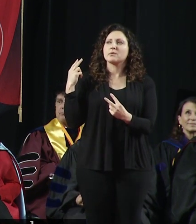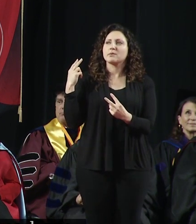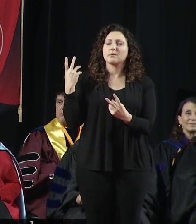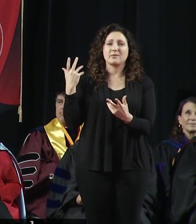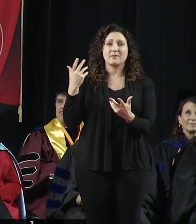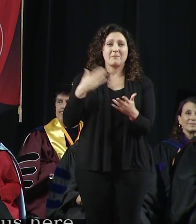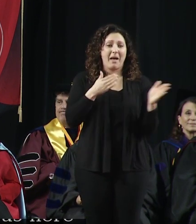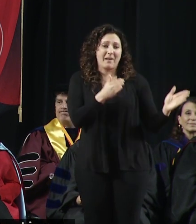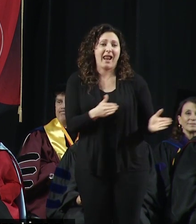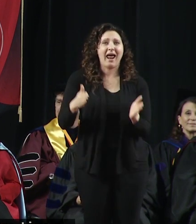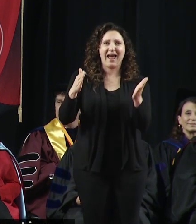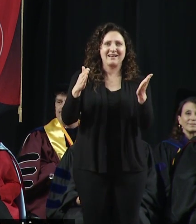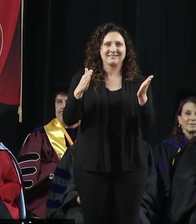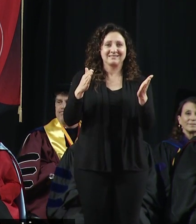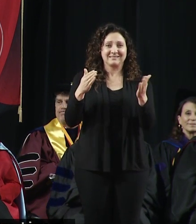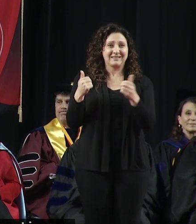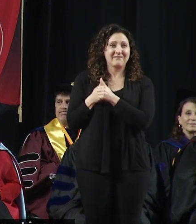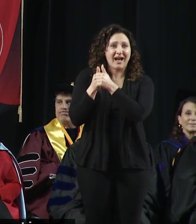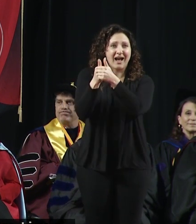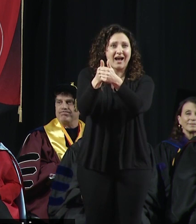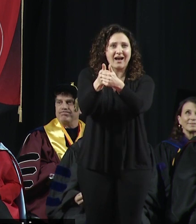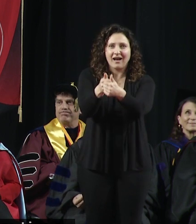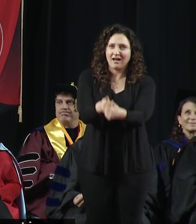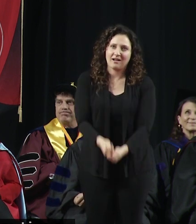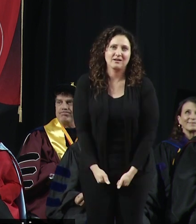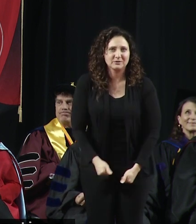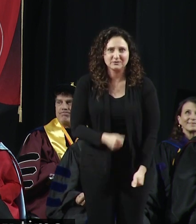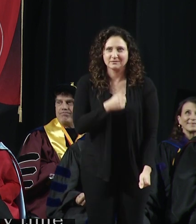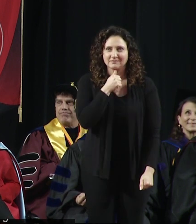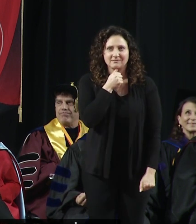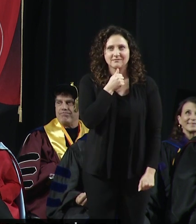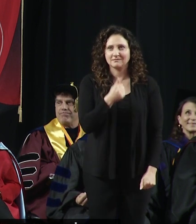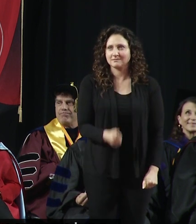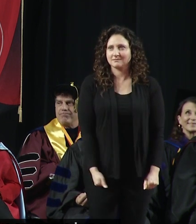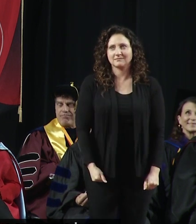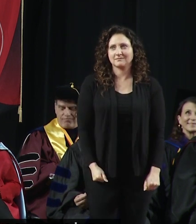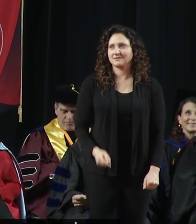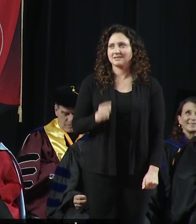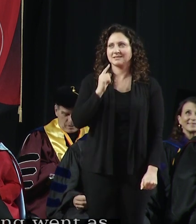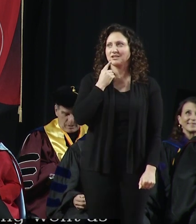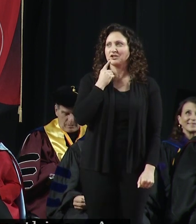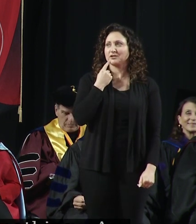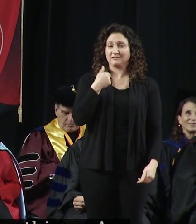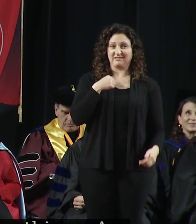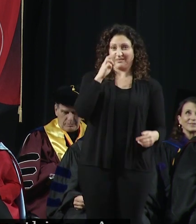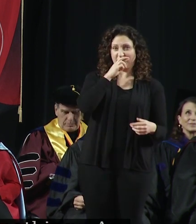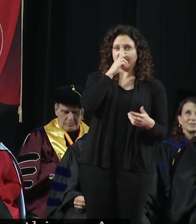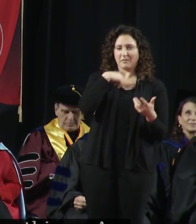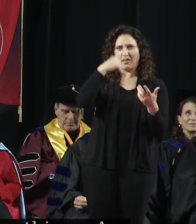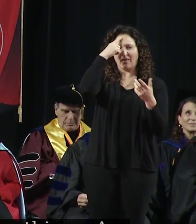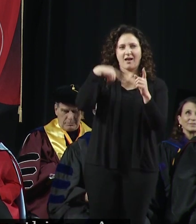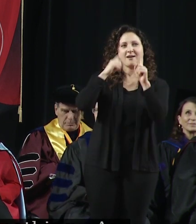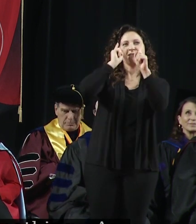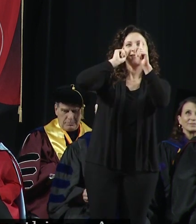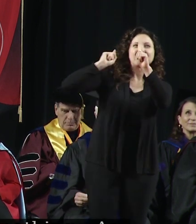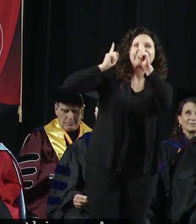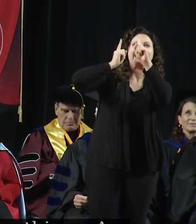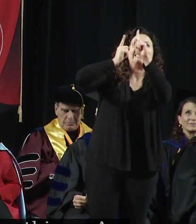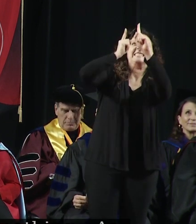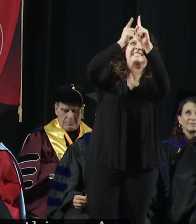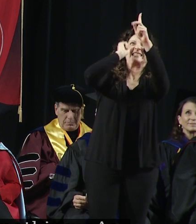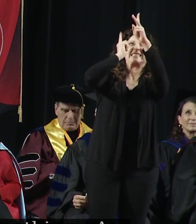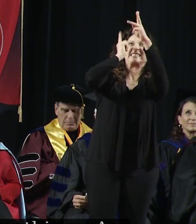as planned, and I mean nothing. As the naive freshman that I was, I had a plethora of goals and high